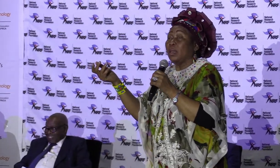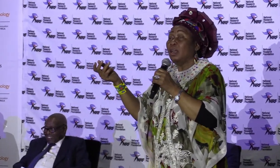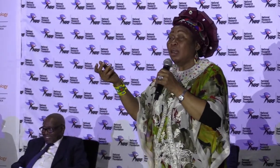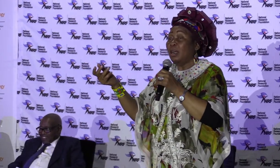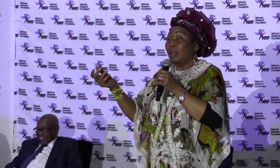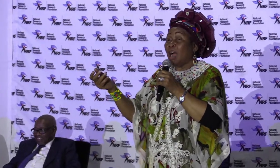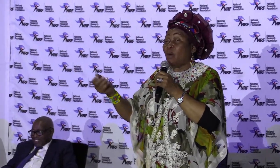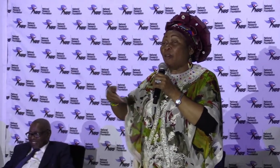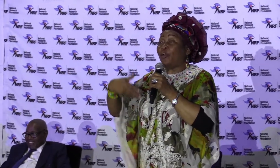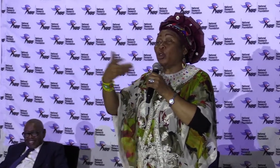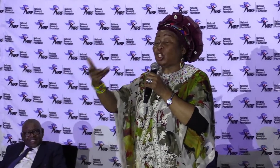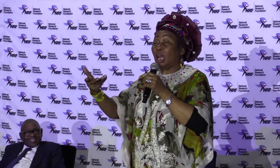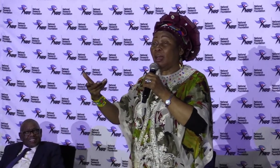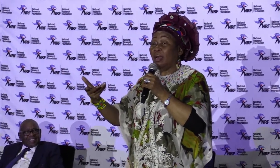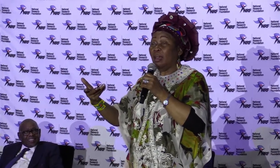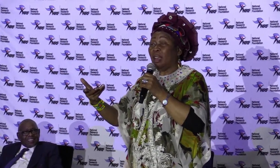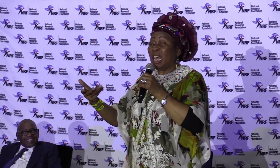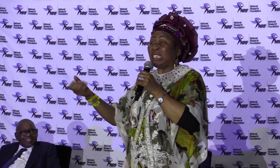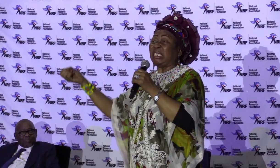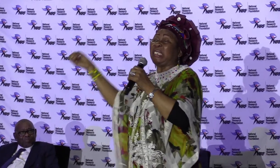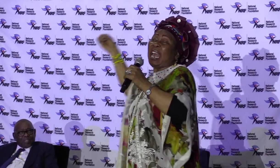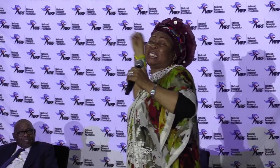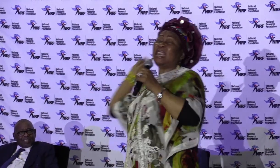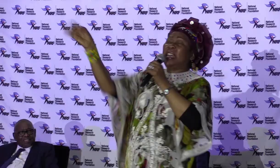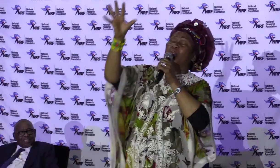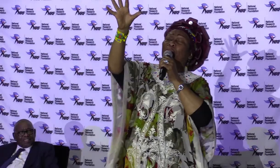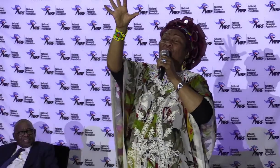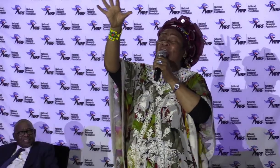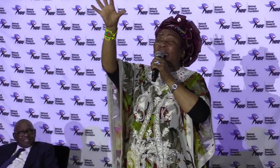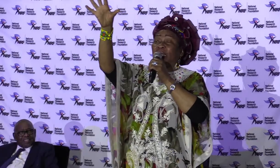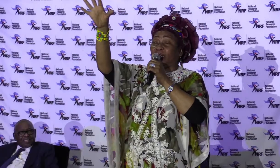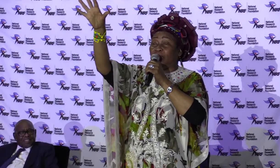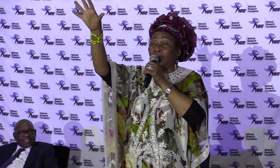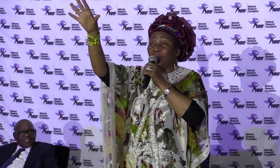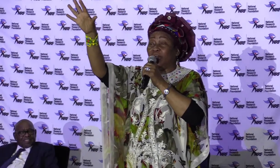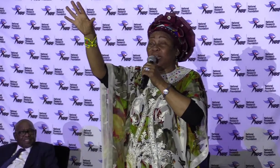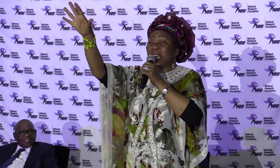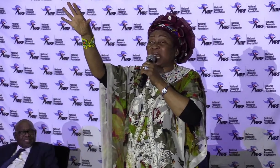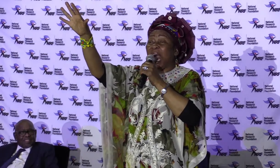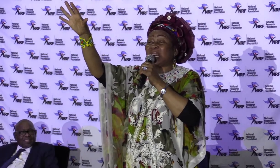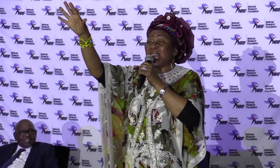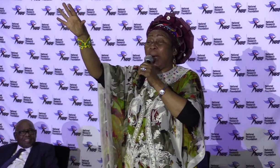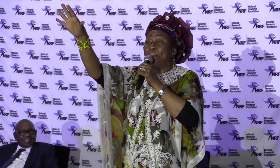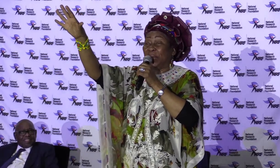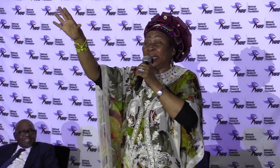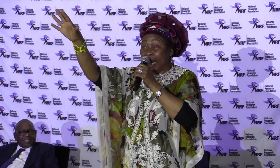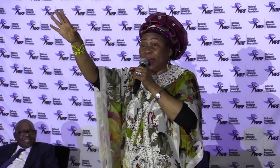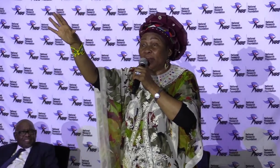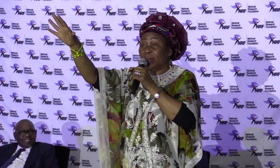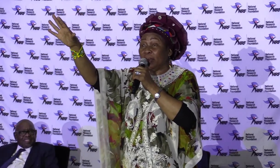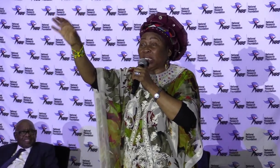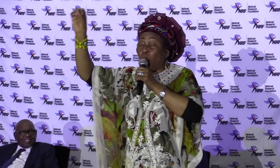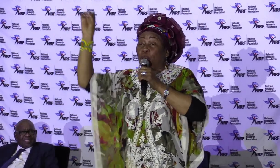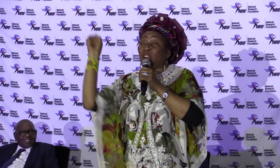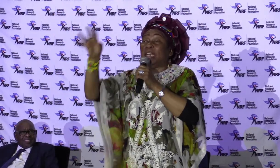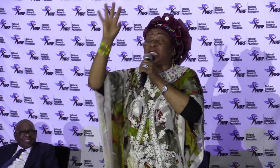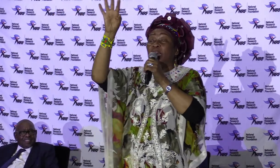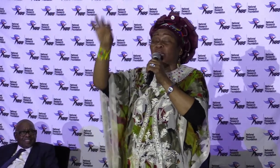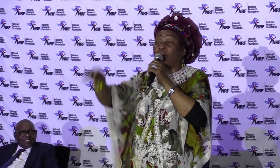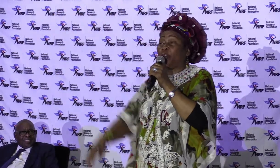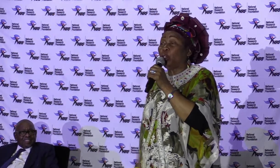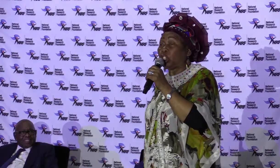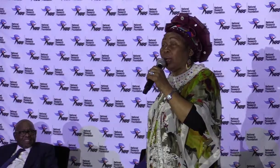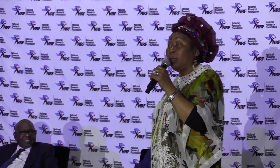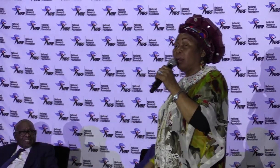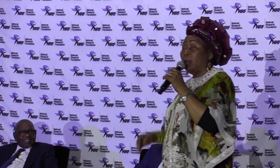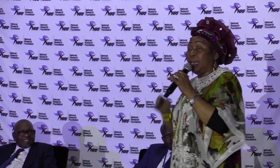Our future is dazzlingly bright. liqaqambile. That's how bright